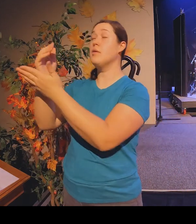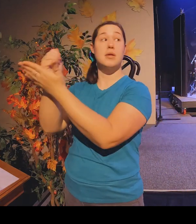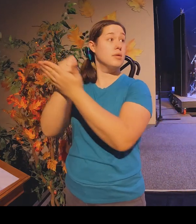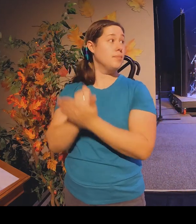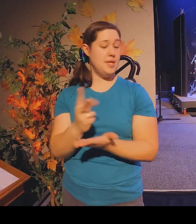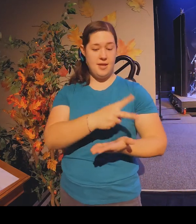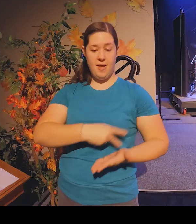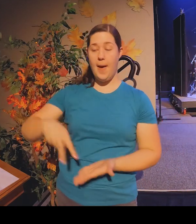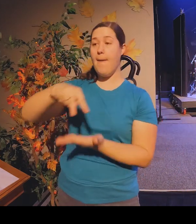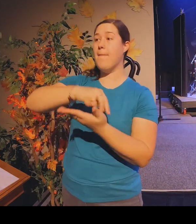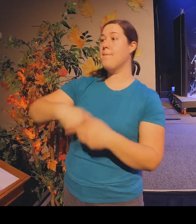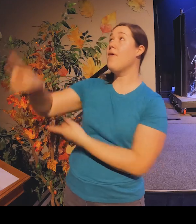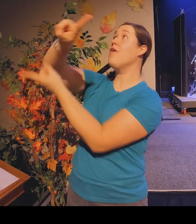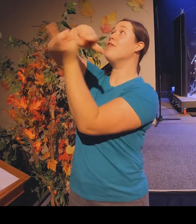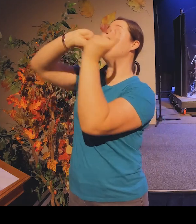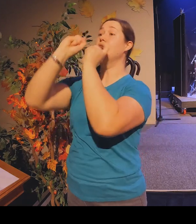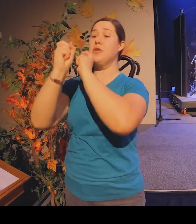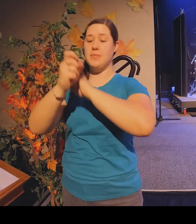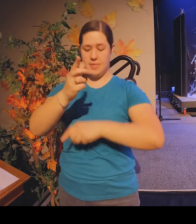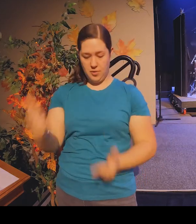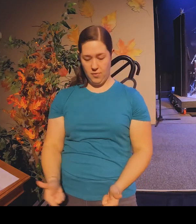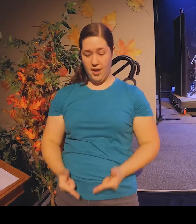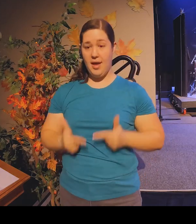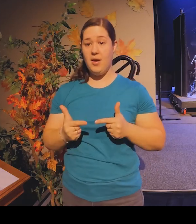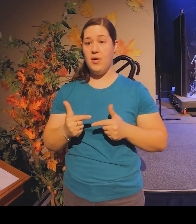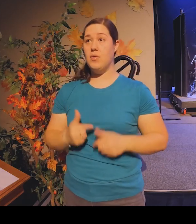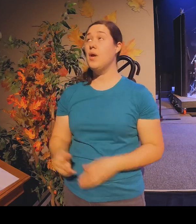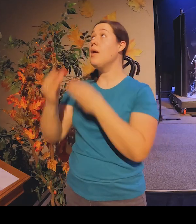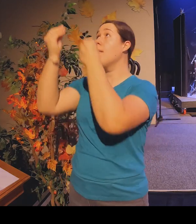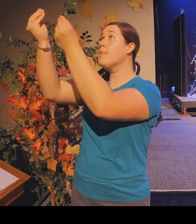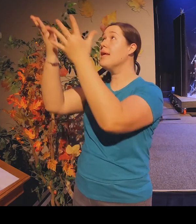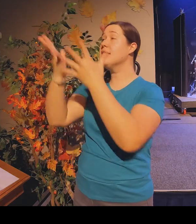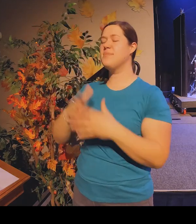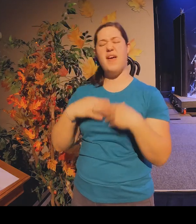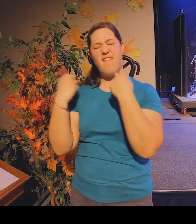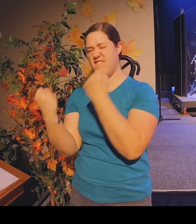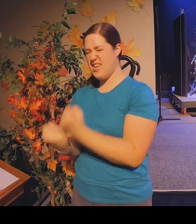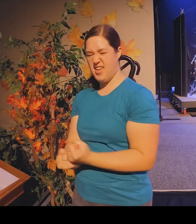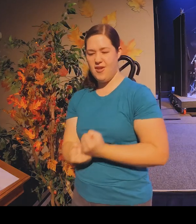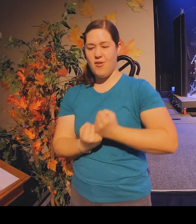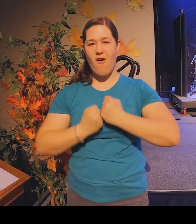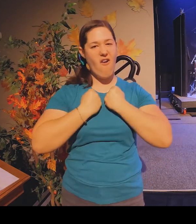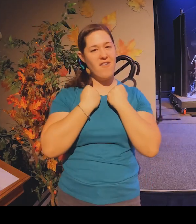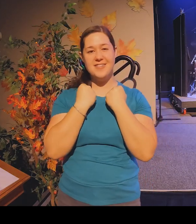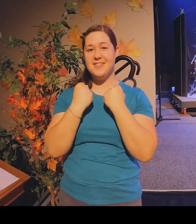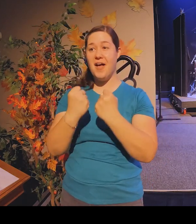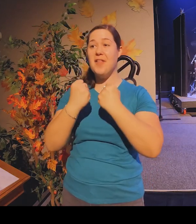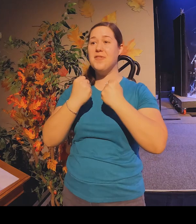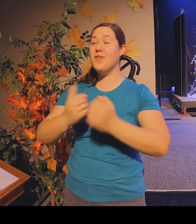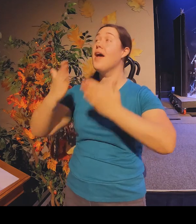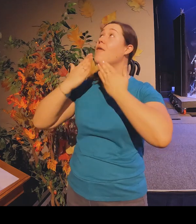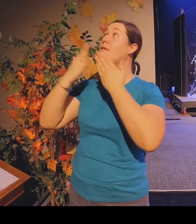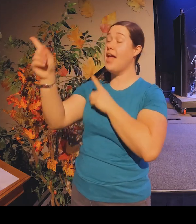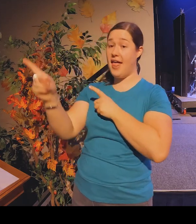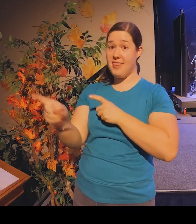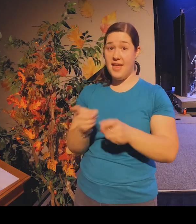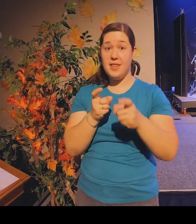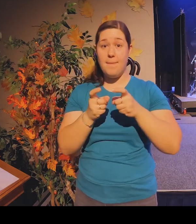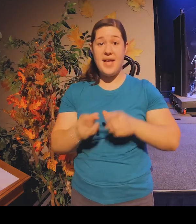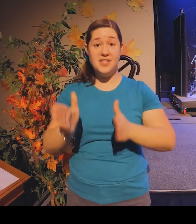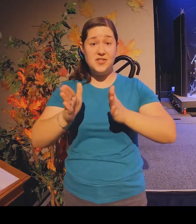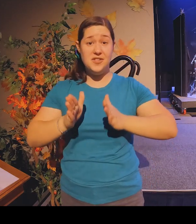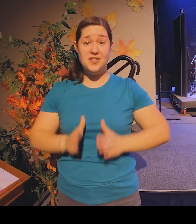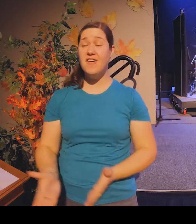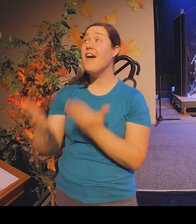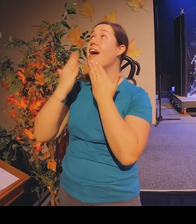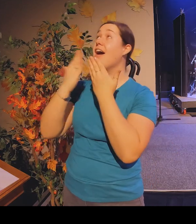free. You picked me up. You turned me around. And placed my feet on solid ground. I thank